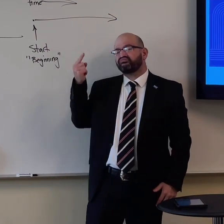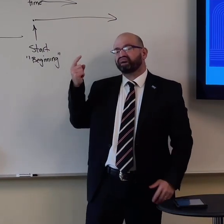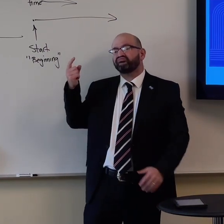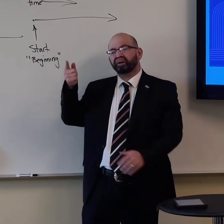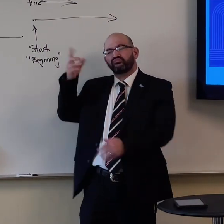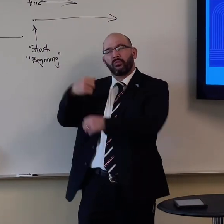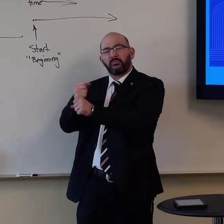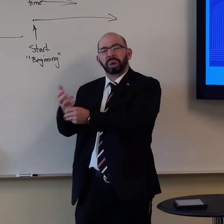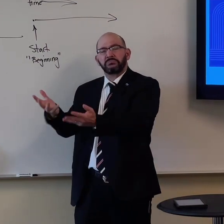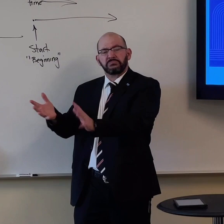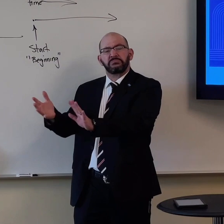creation was.